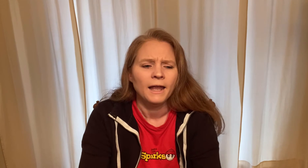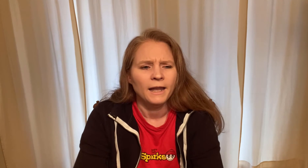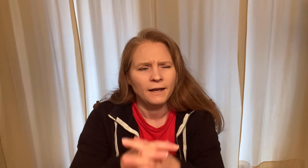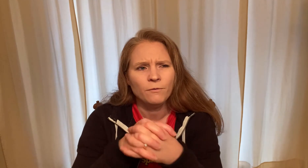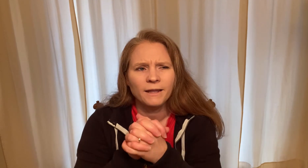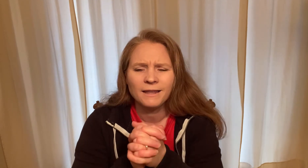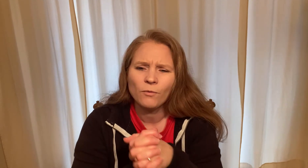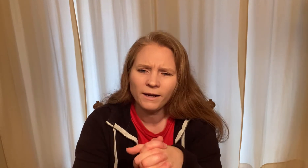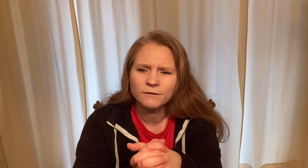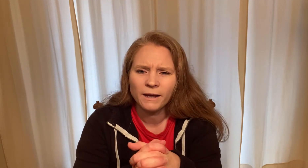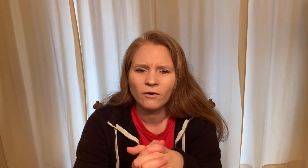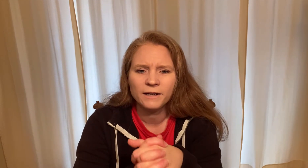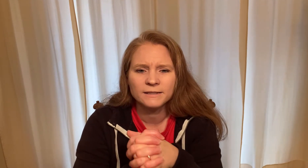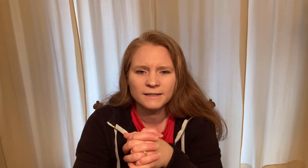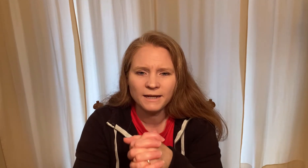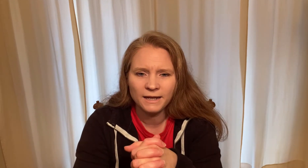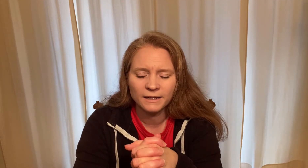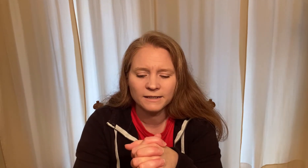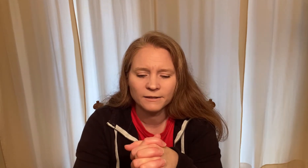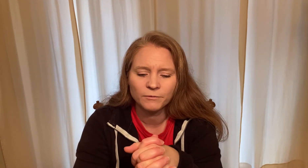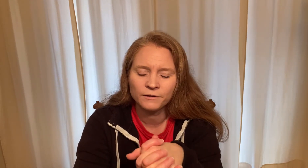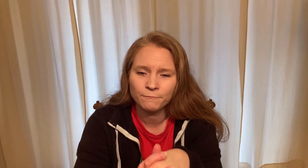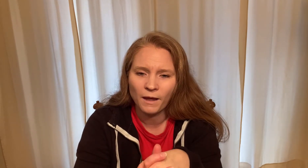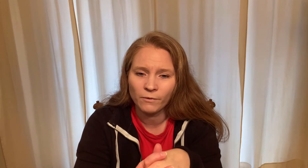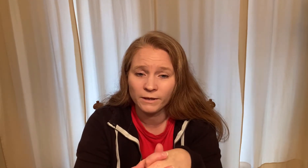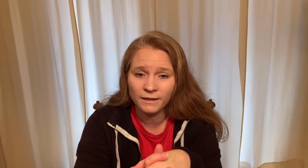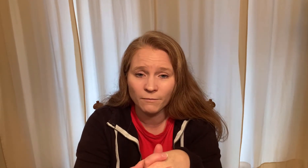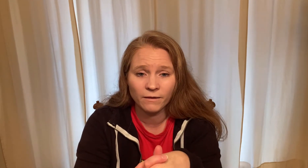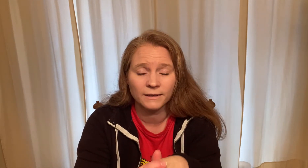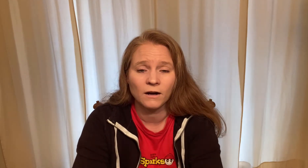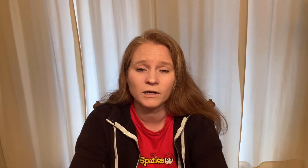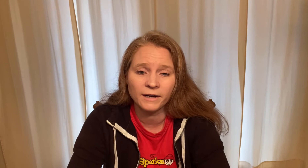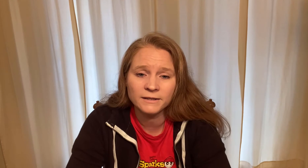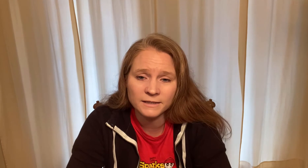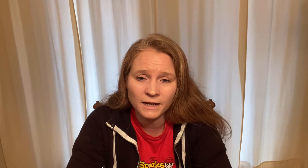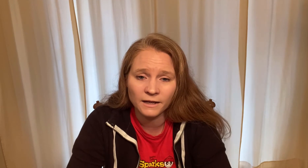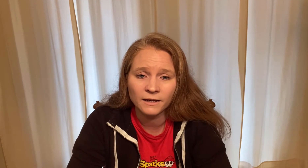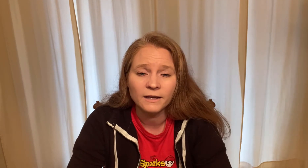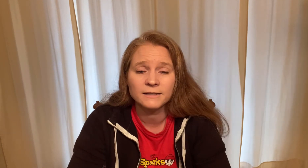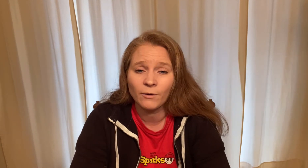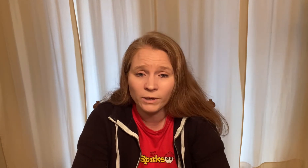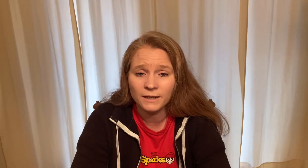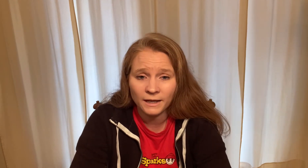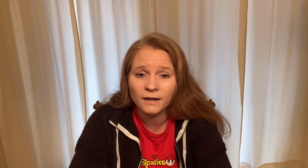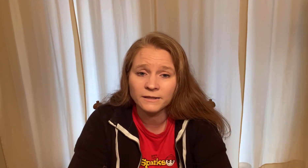Now you might think, what is my greatest need? Well, when we think about it, our greatest need is that we need a